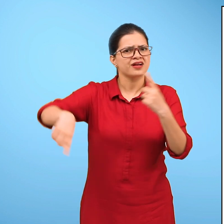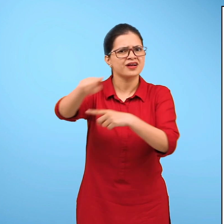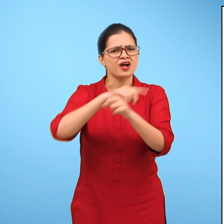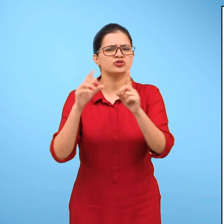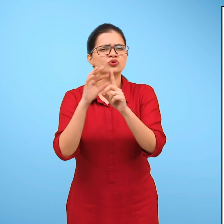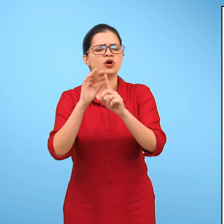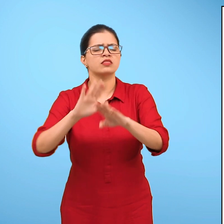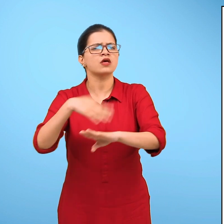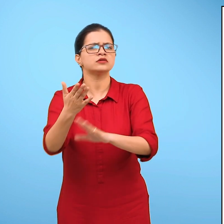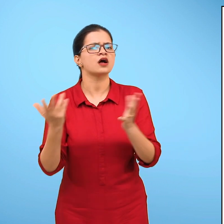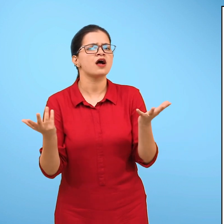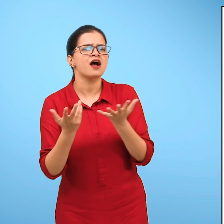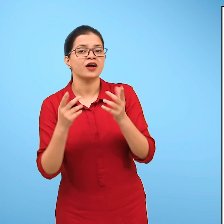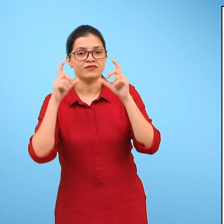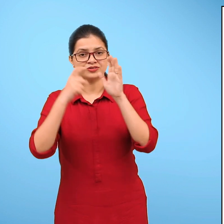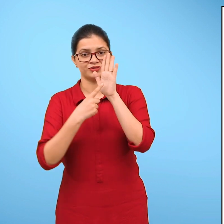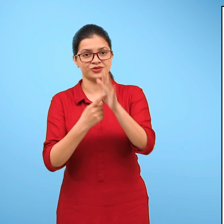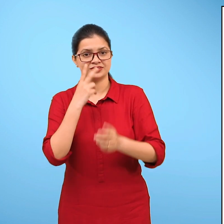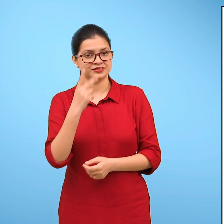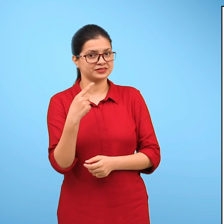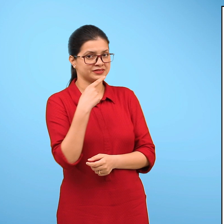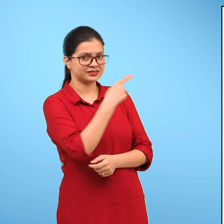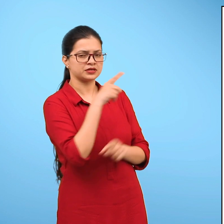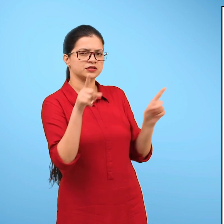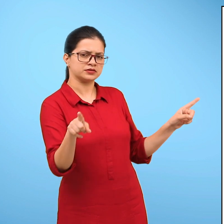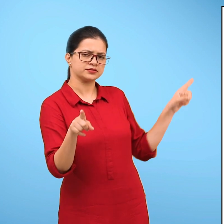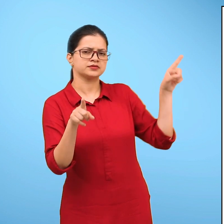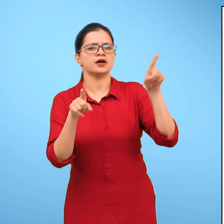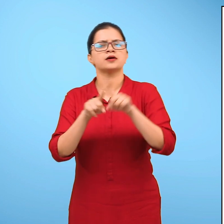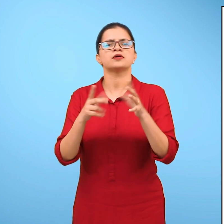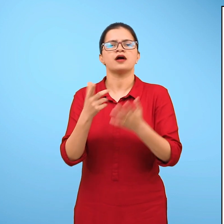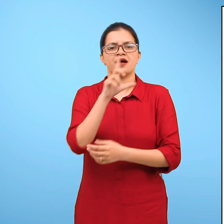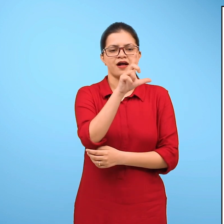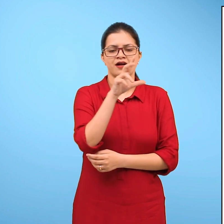and push the paper cylinder into it as shown in figure 8.2.